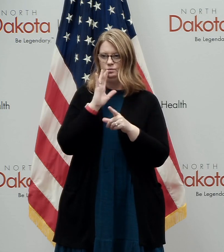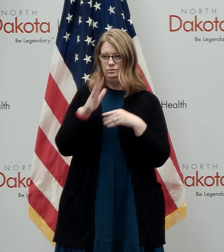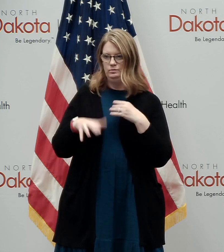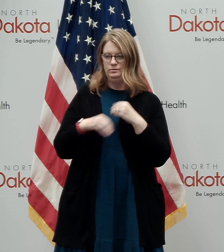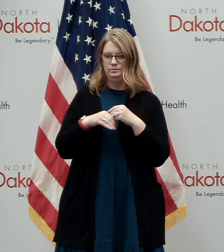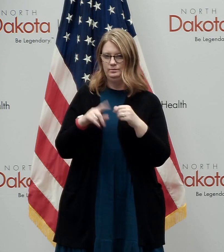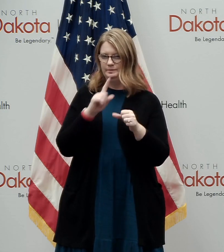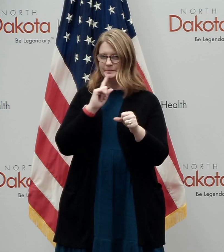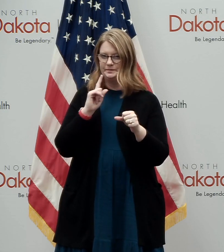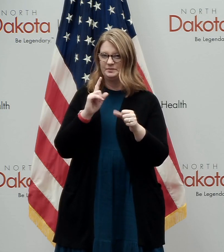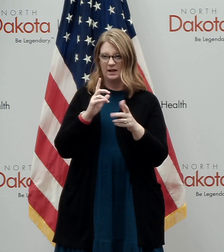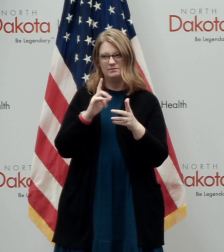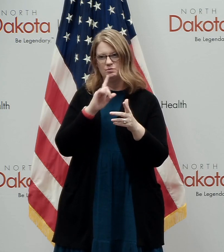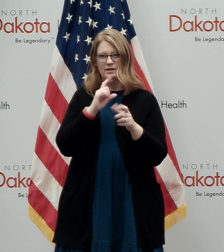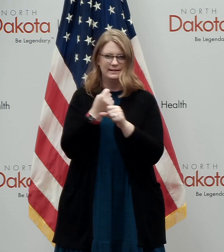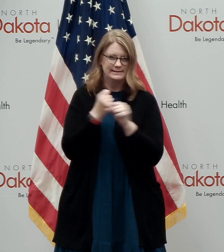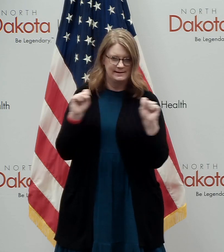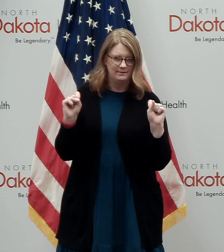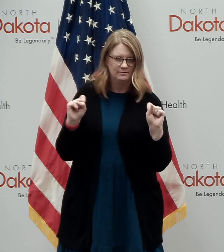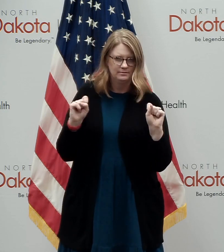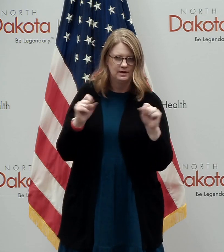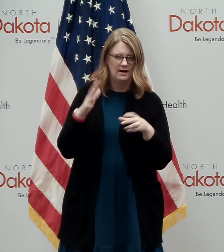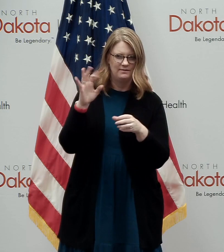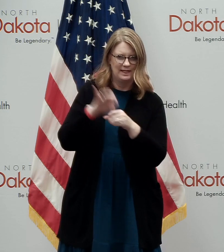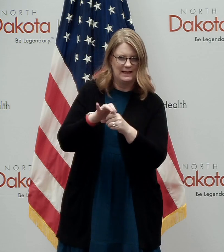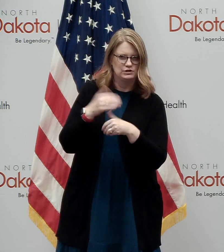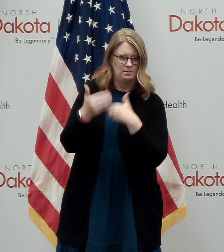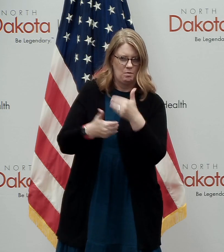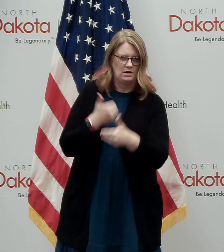and the integrity of the election process.